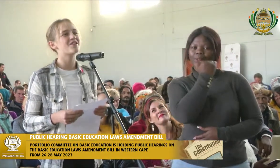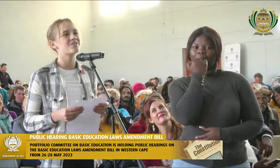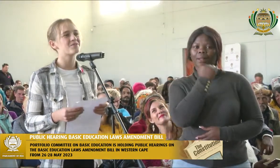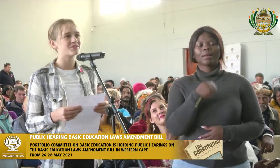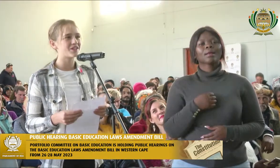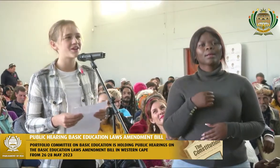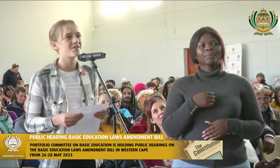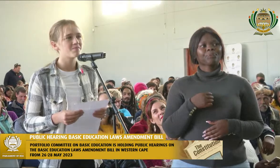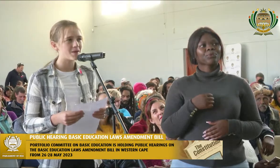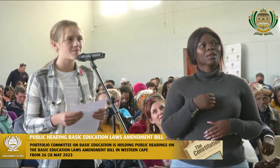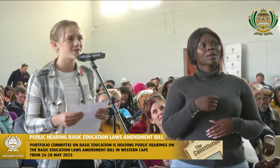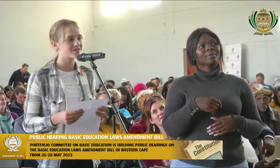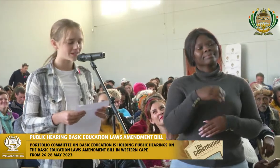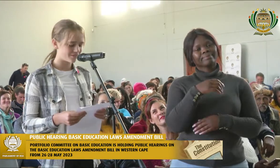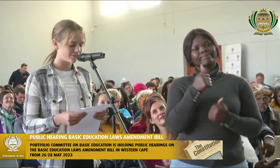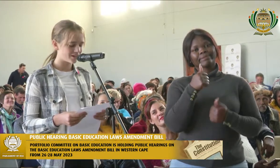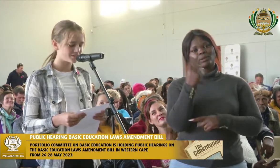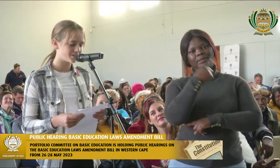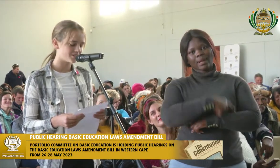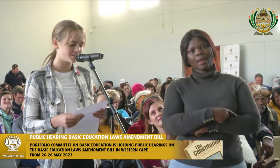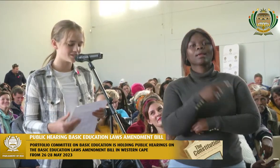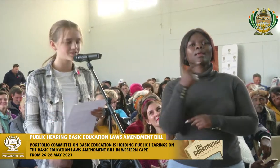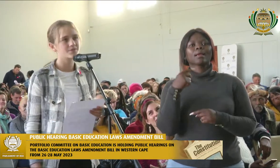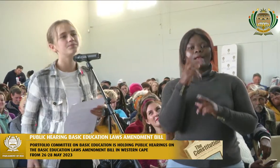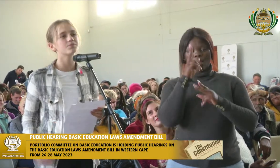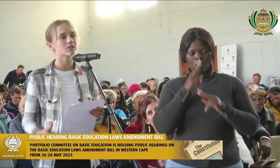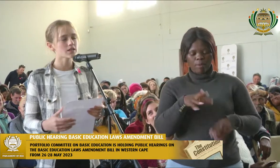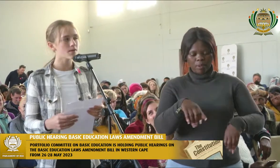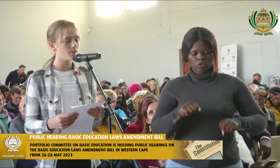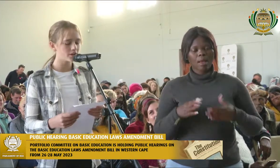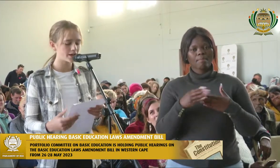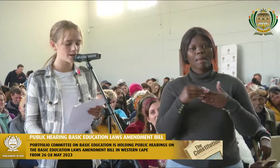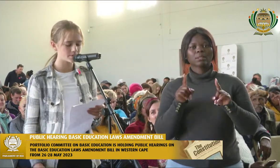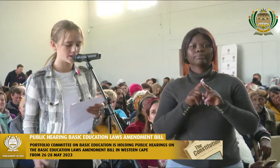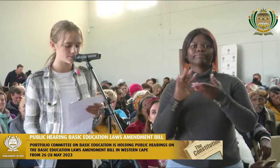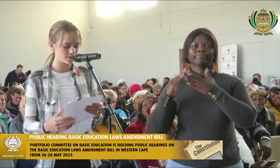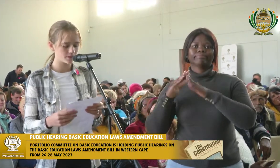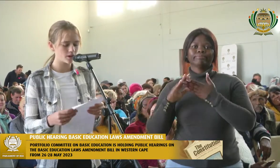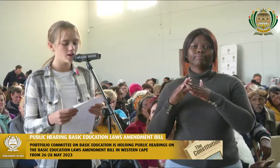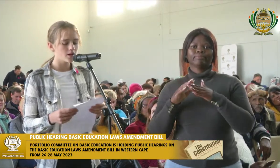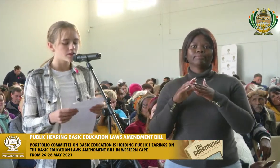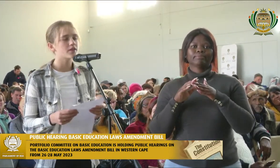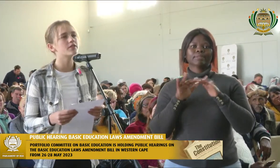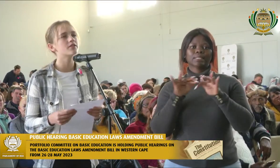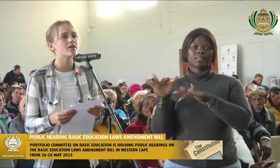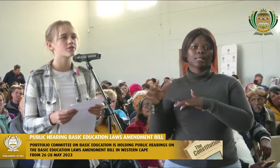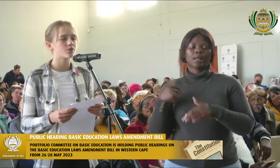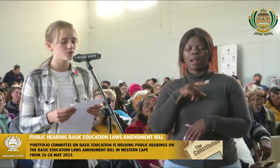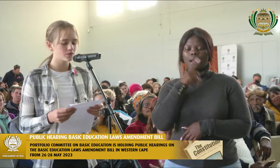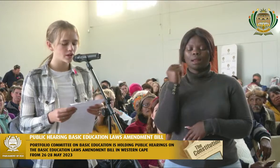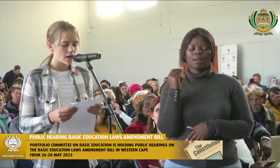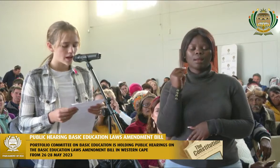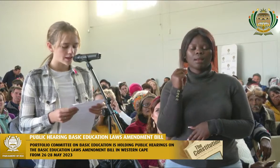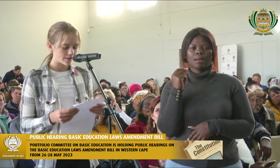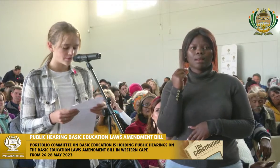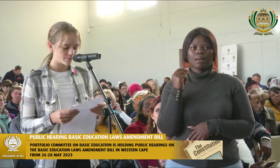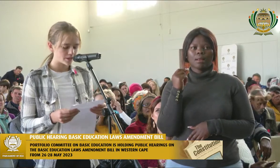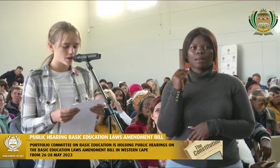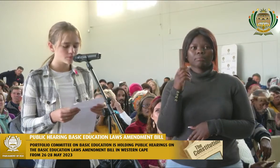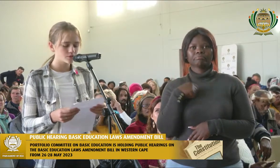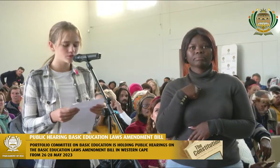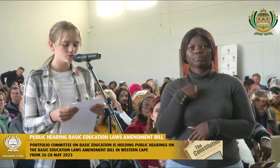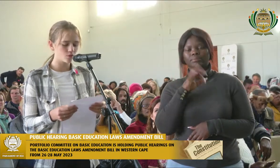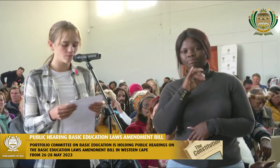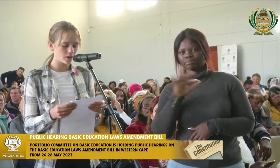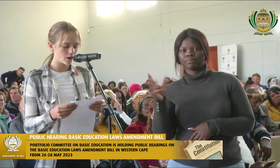Good day, honorable chair, members, and fellow citizens. My name is Hepzibah, 13 years old, and have